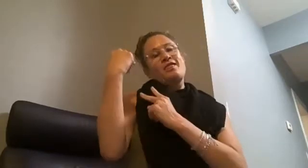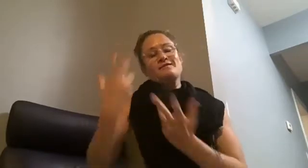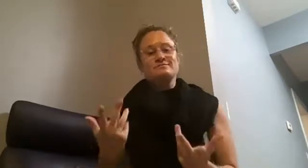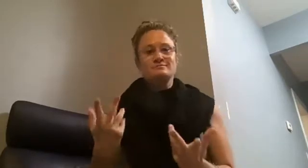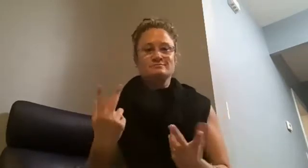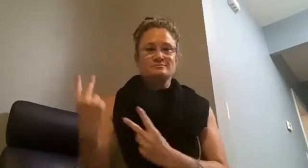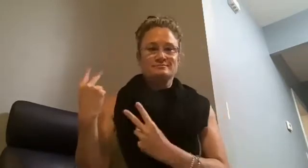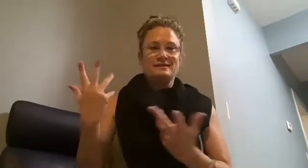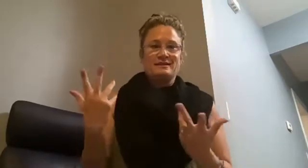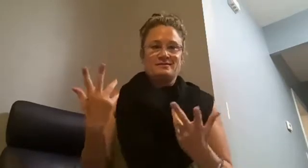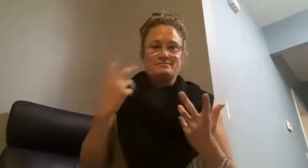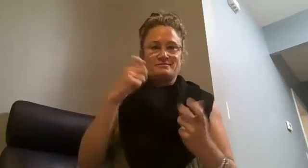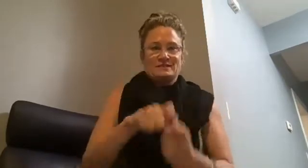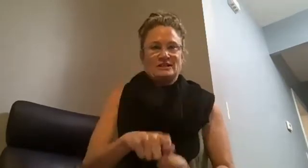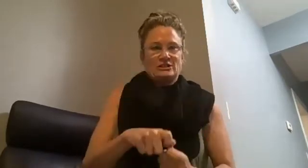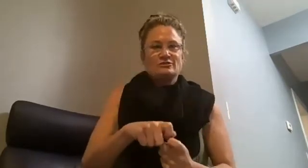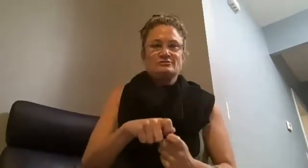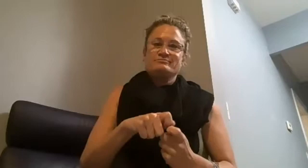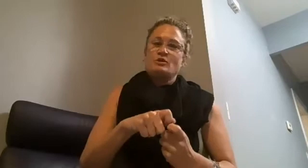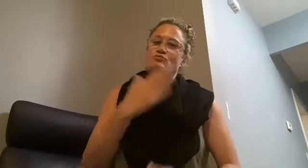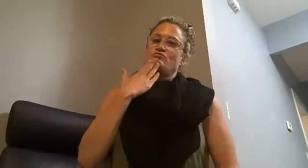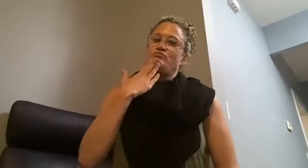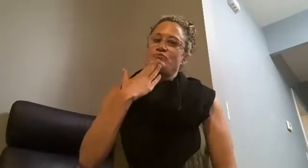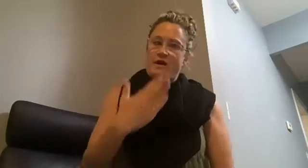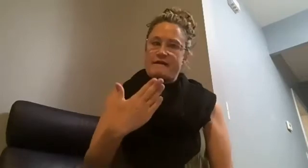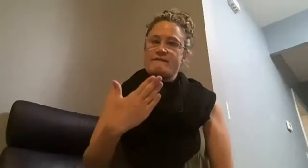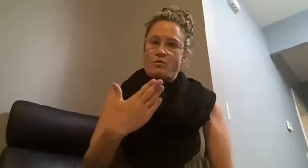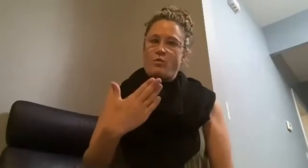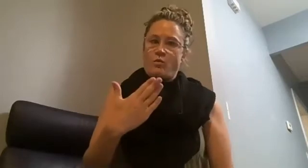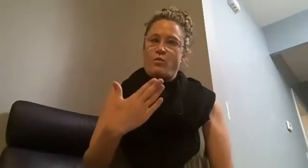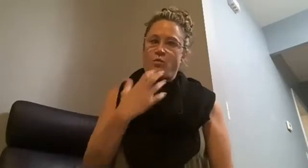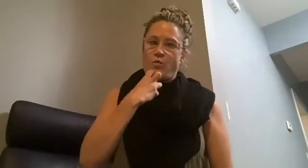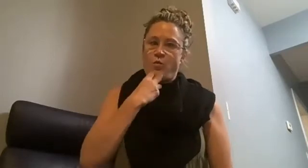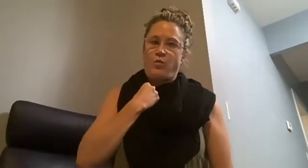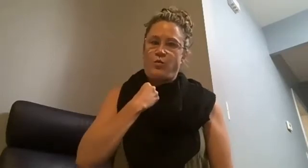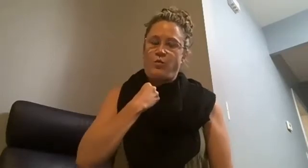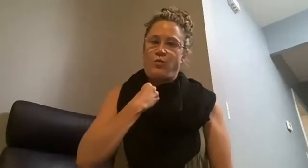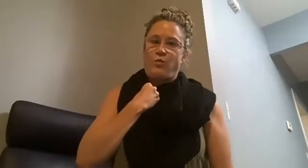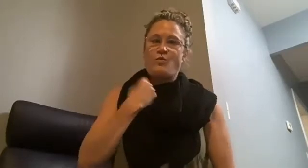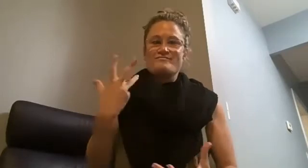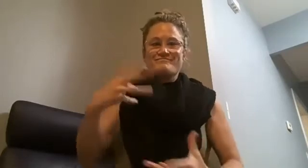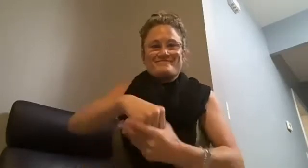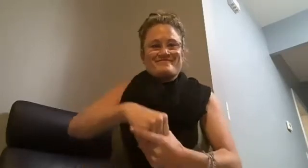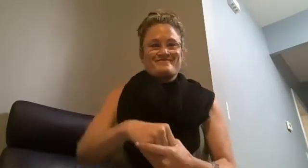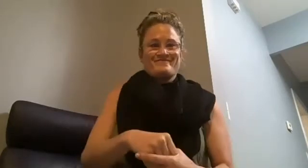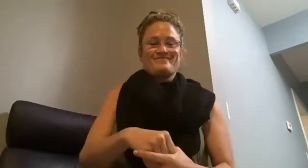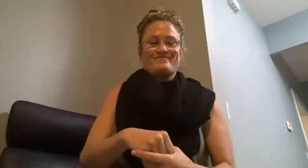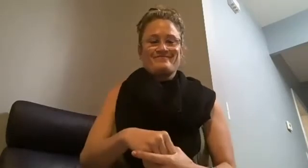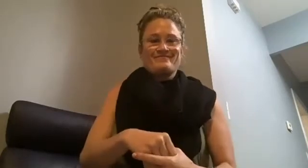in particular, made me very grateful these days about just being part of this thing. One of the common things I've been